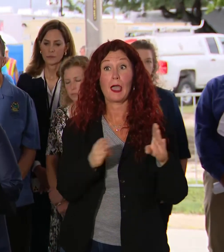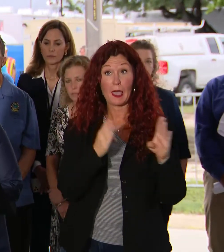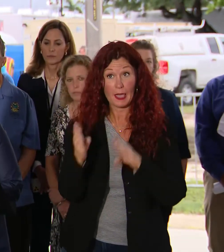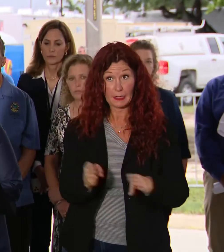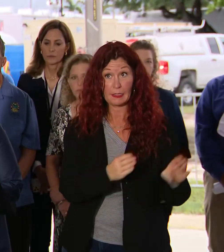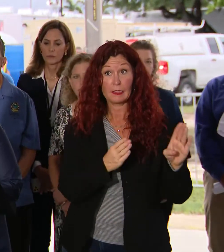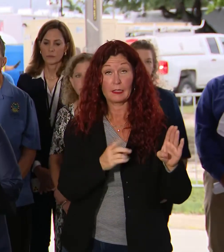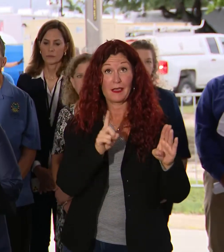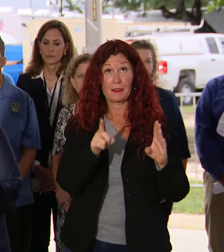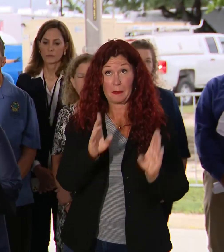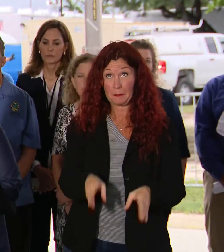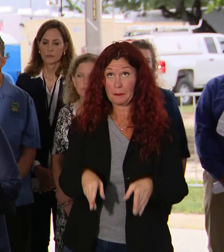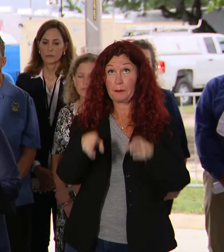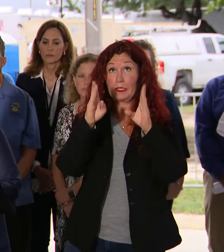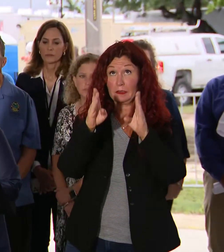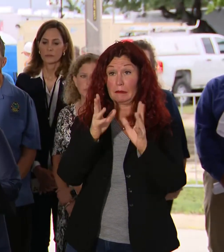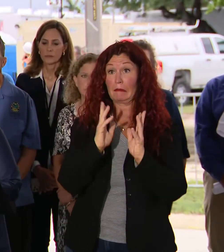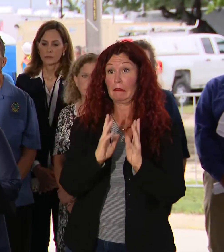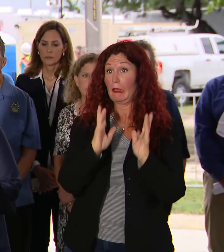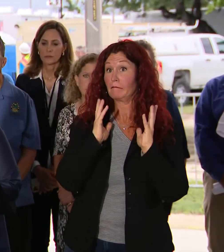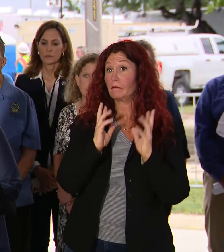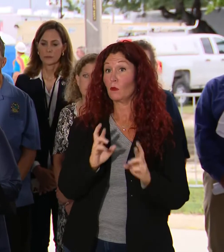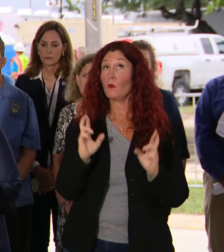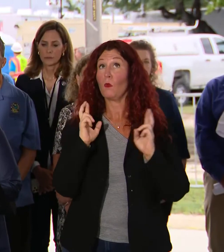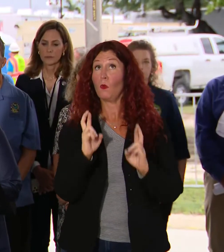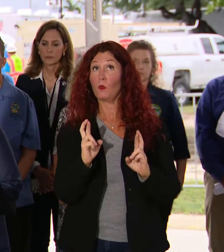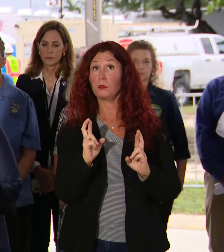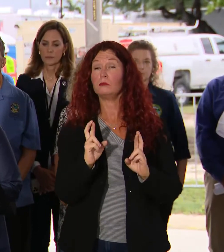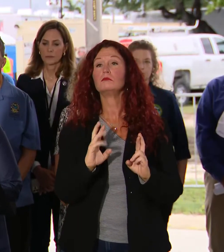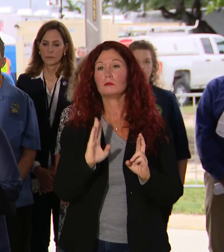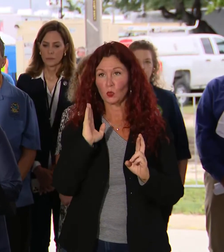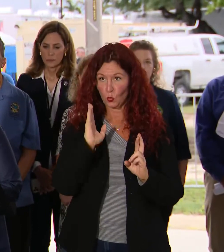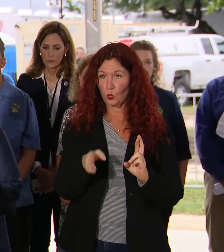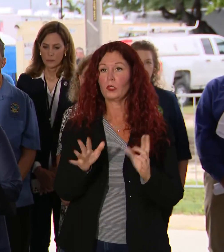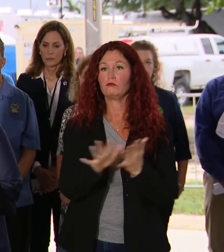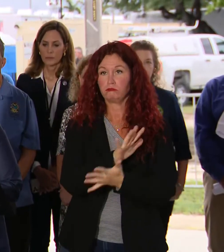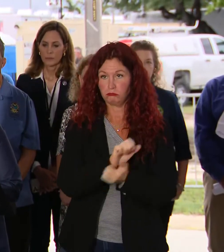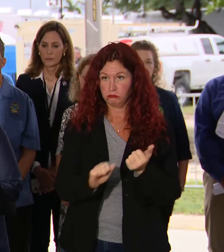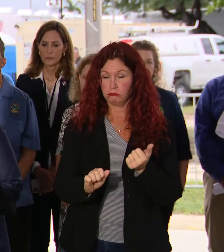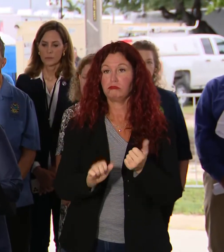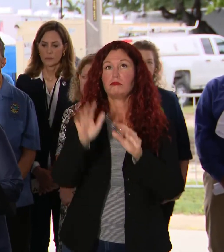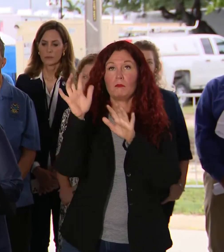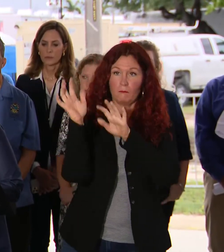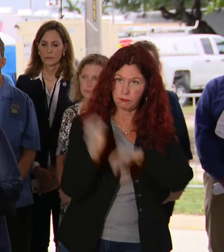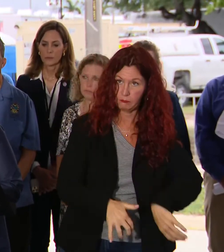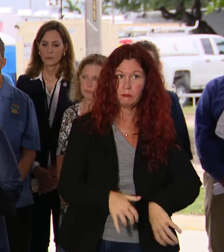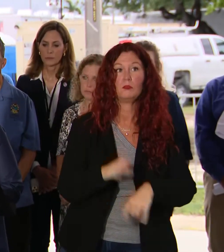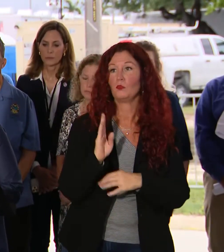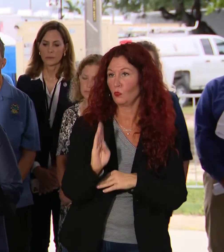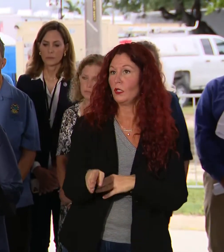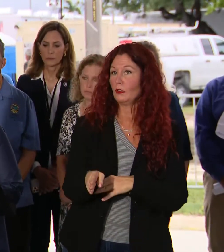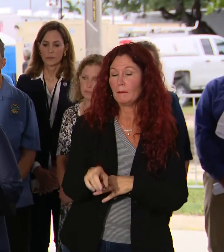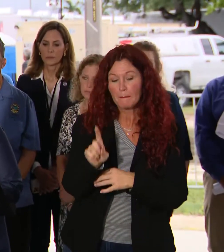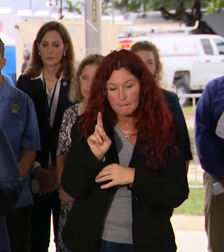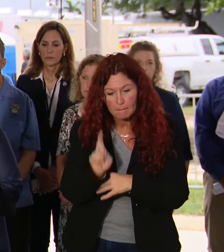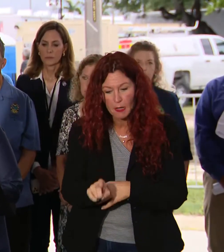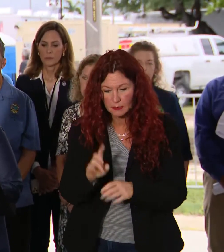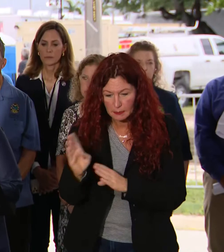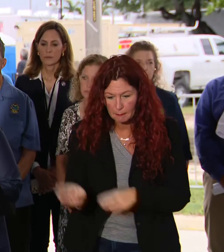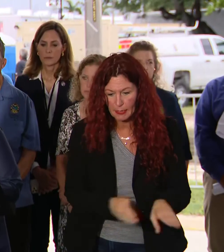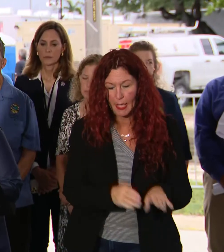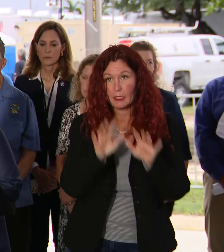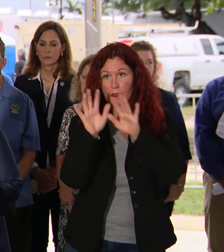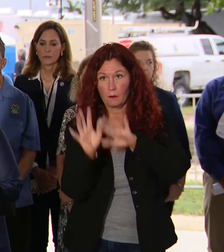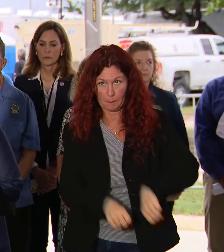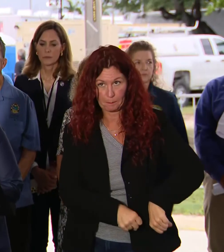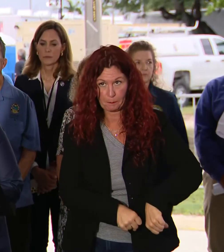building while the search and rescue continues as our top priority. This is a decision that we need to make